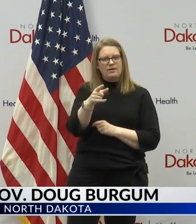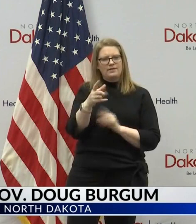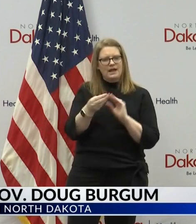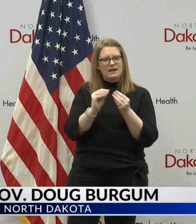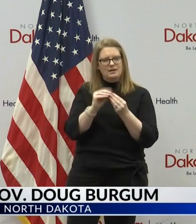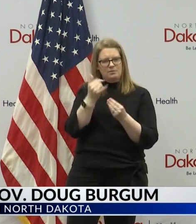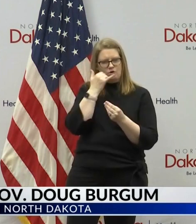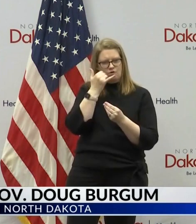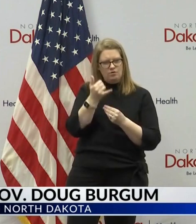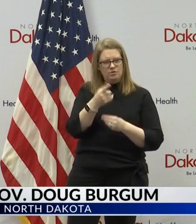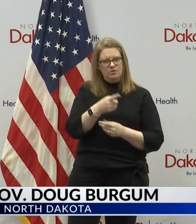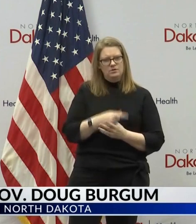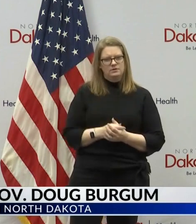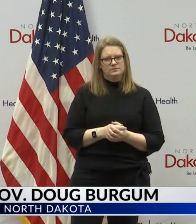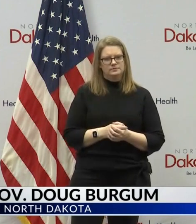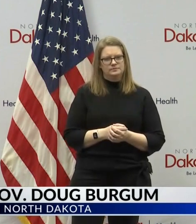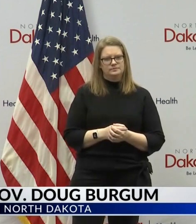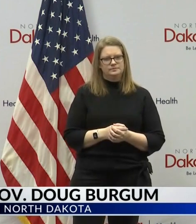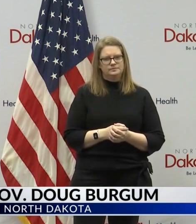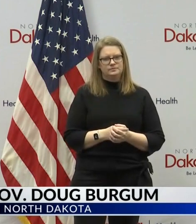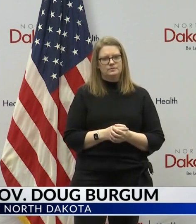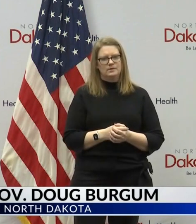those.